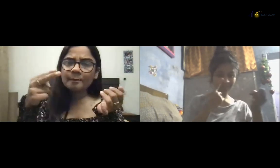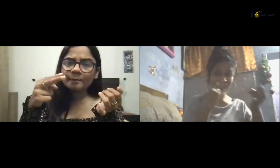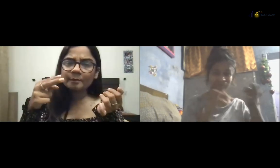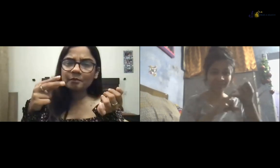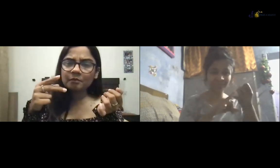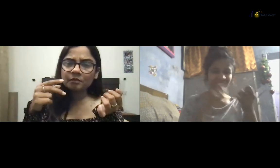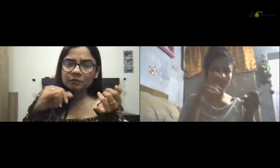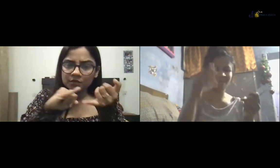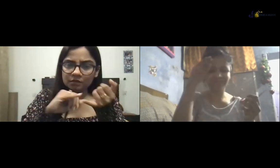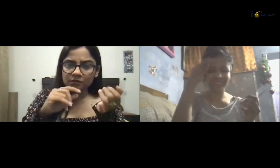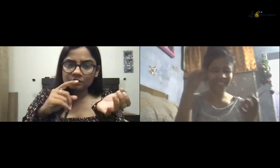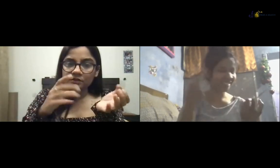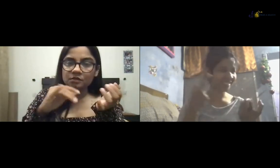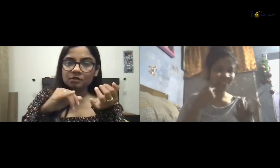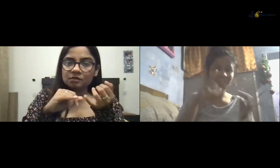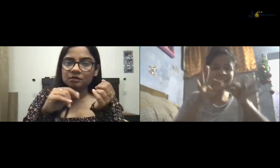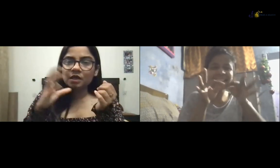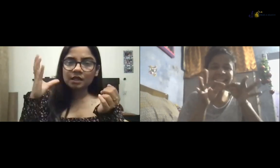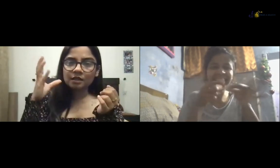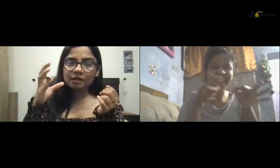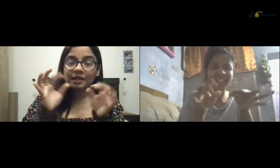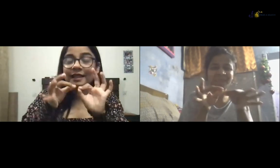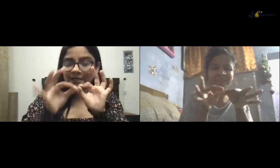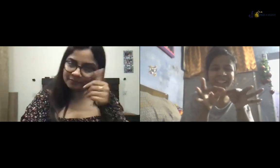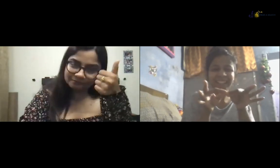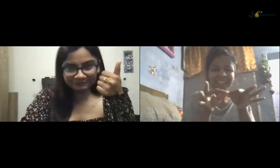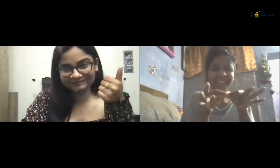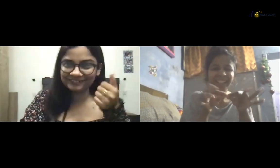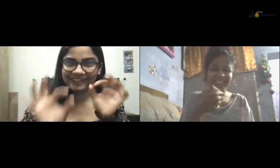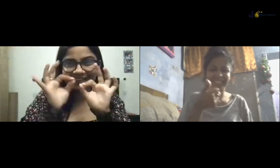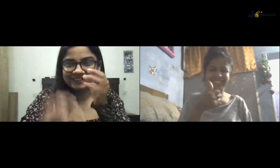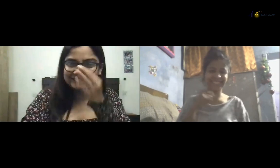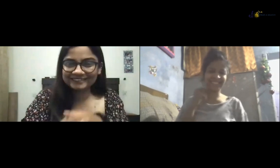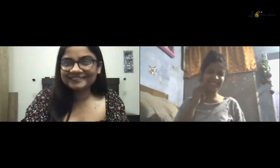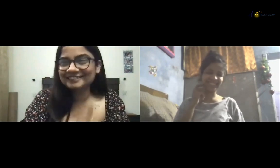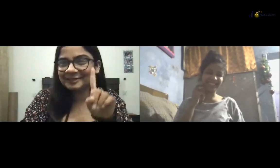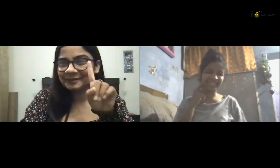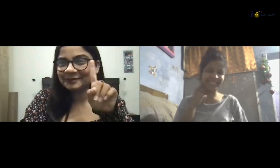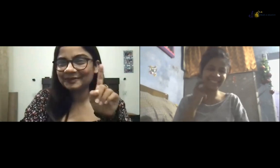can we have I forgot her name. Who is the interpreter?